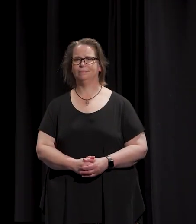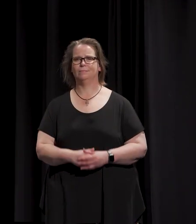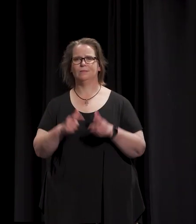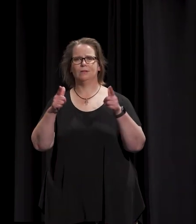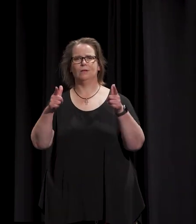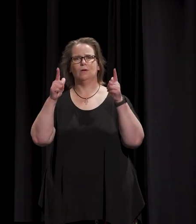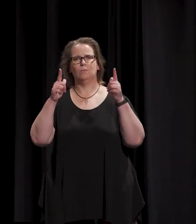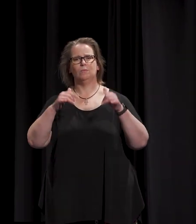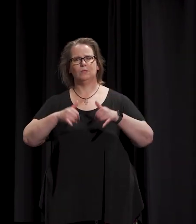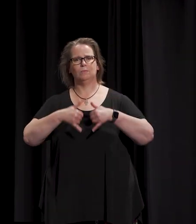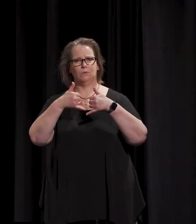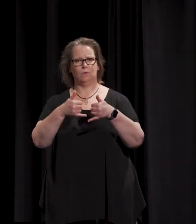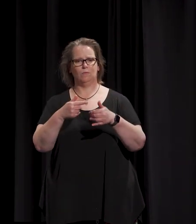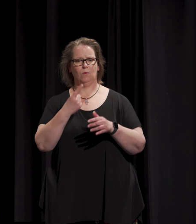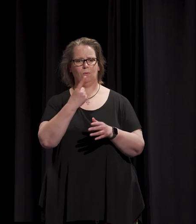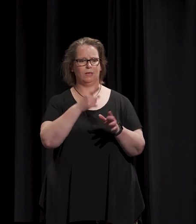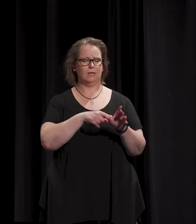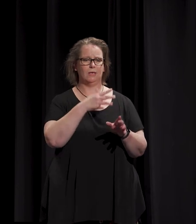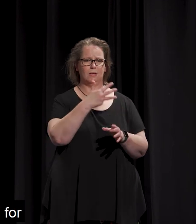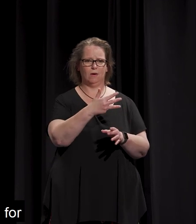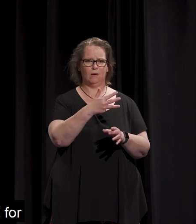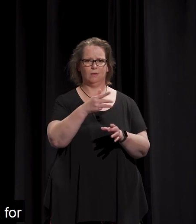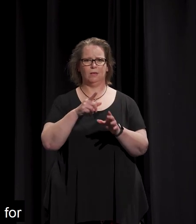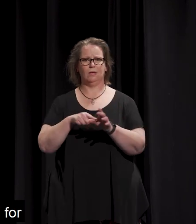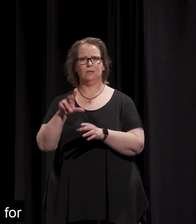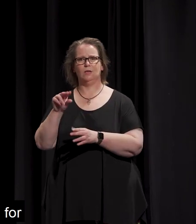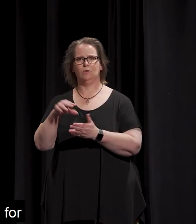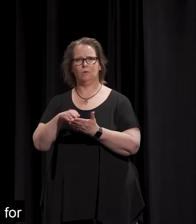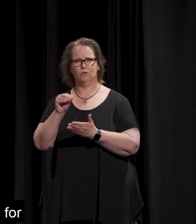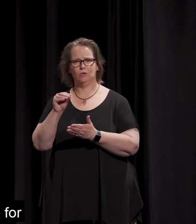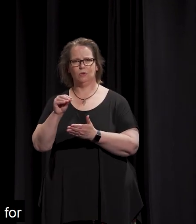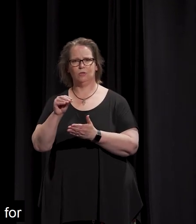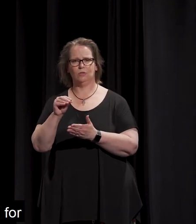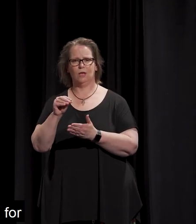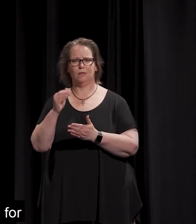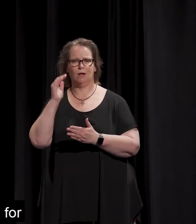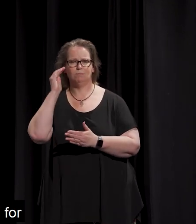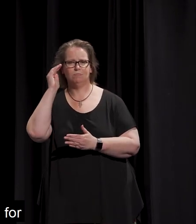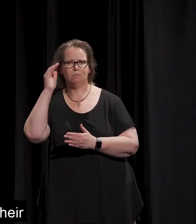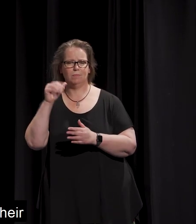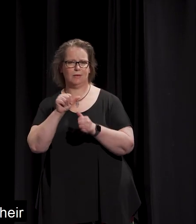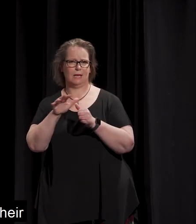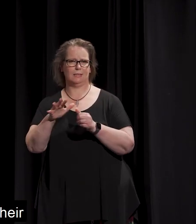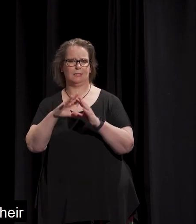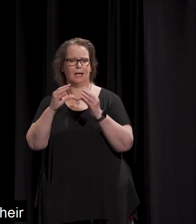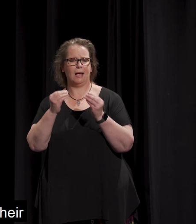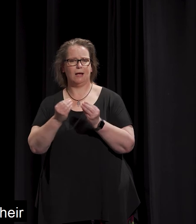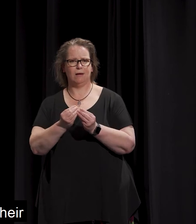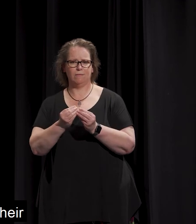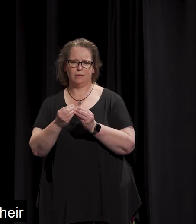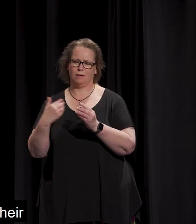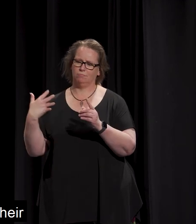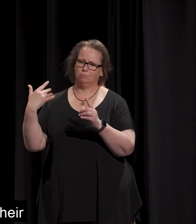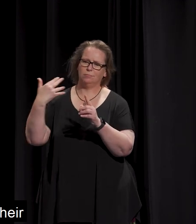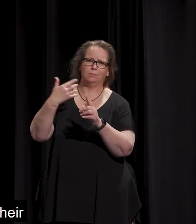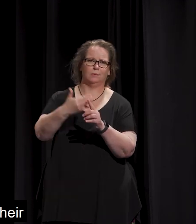Principal's Award is presented to 1 Year 9 and 1 Year 12 student who have strived for excellence in everything they have attempted throughout their years